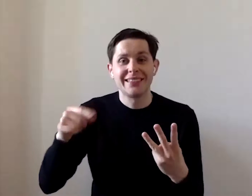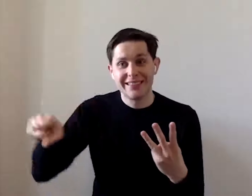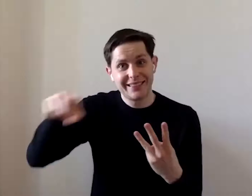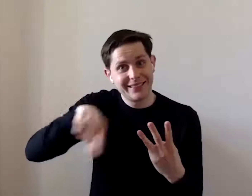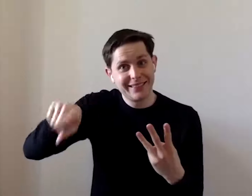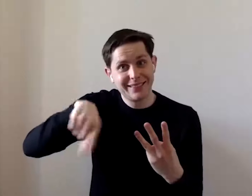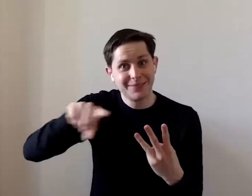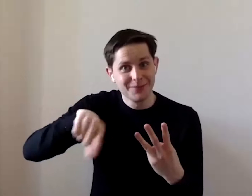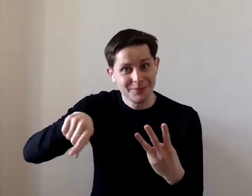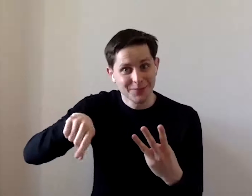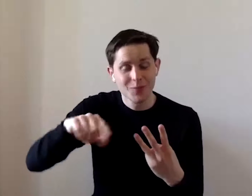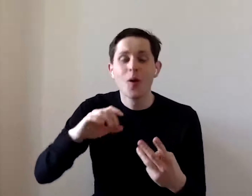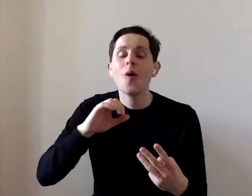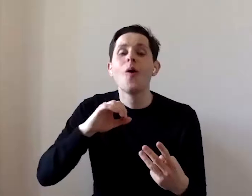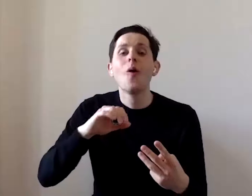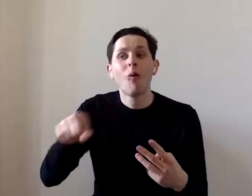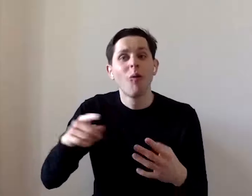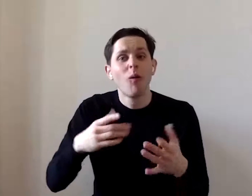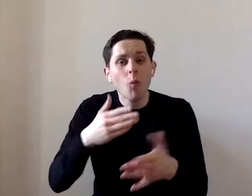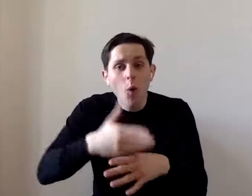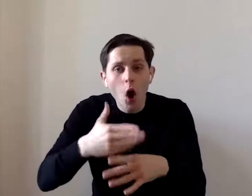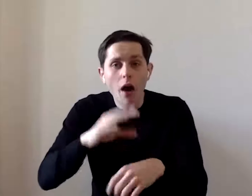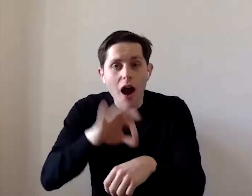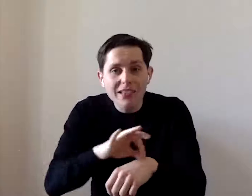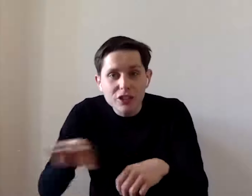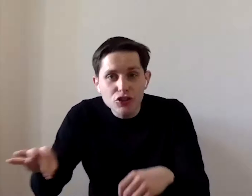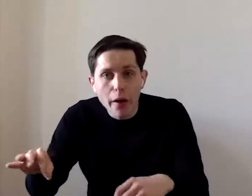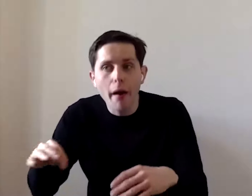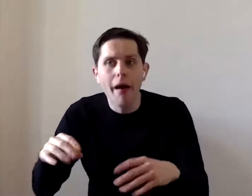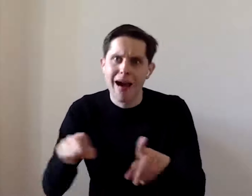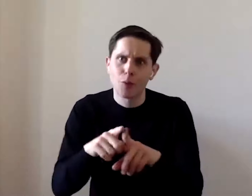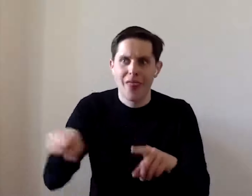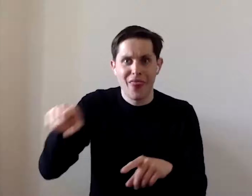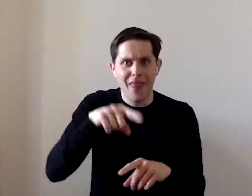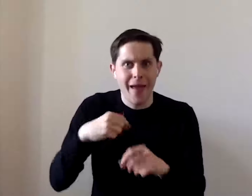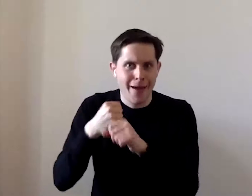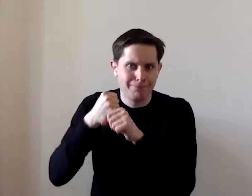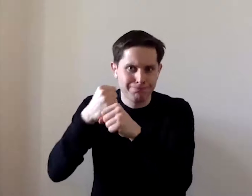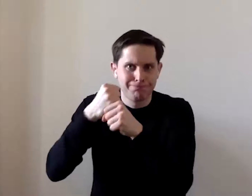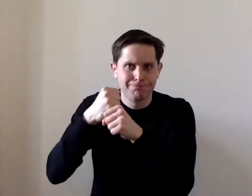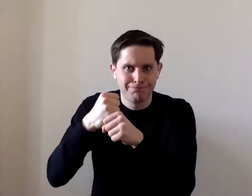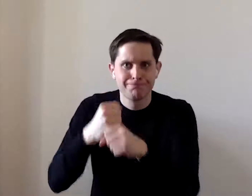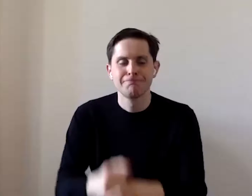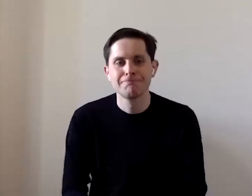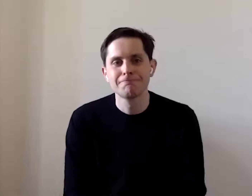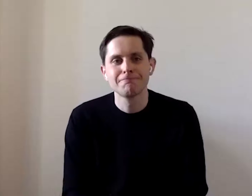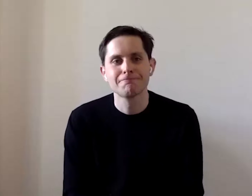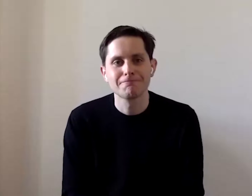three fellow early career leaders in the profession who have all contributed and continue to contribute to making architectural practice education